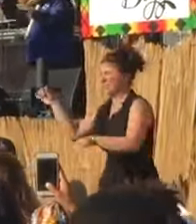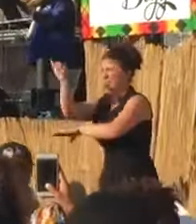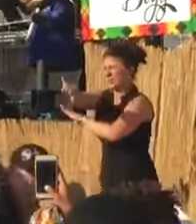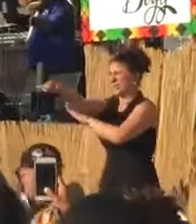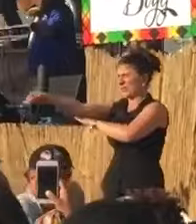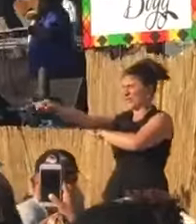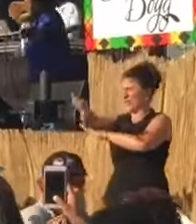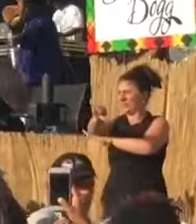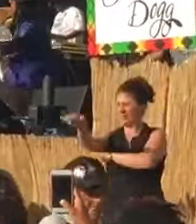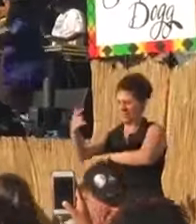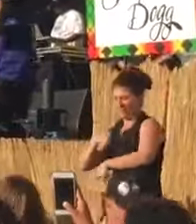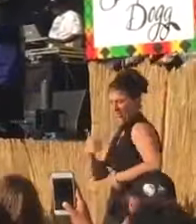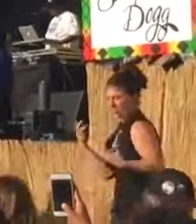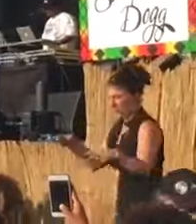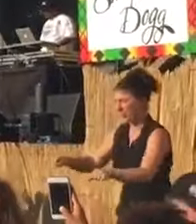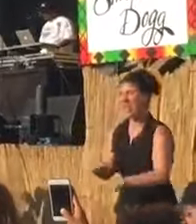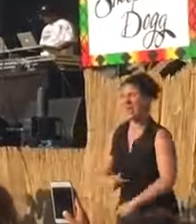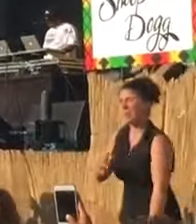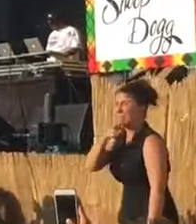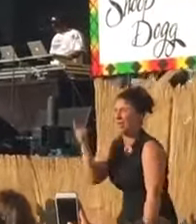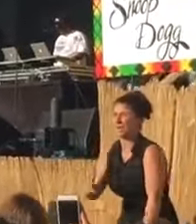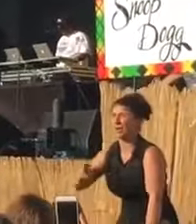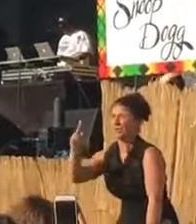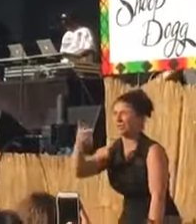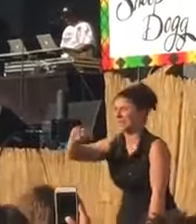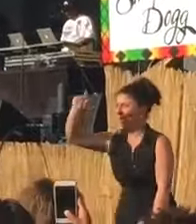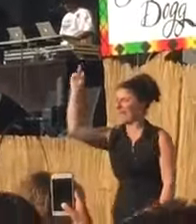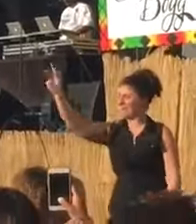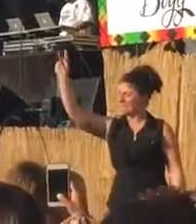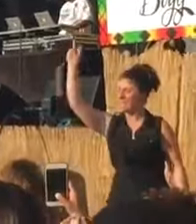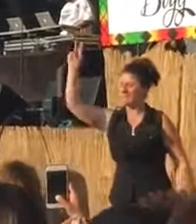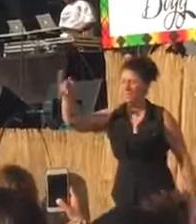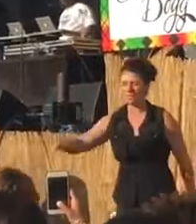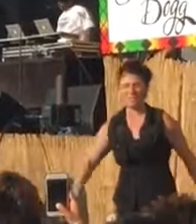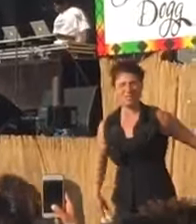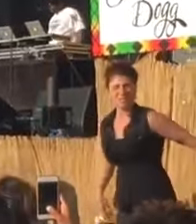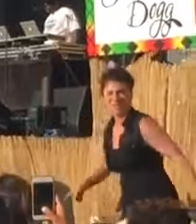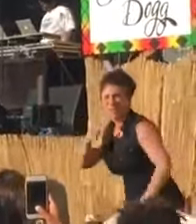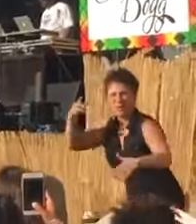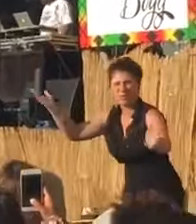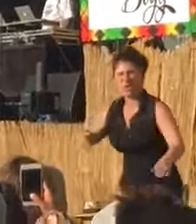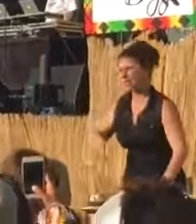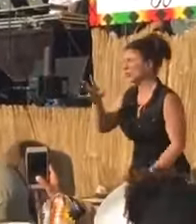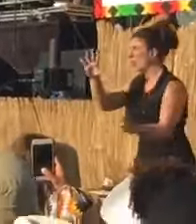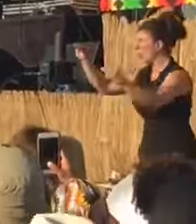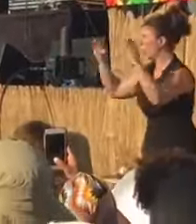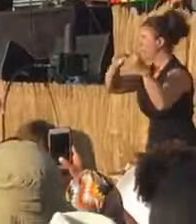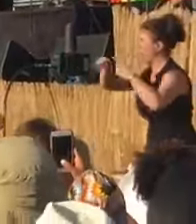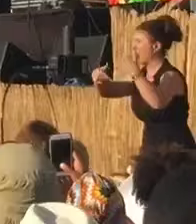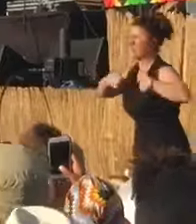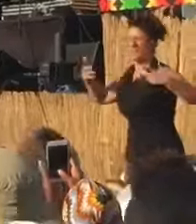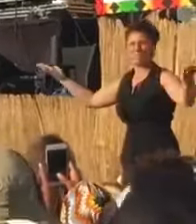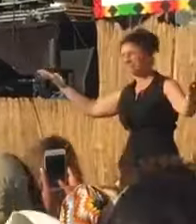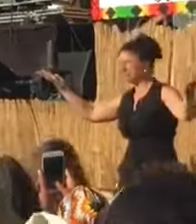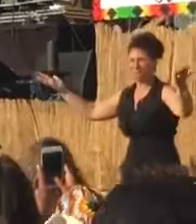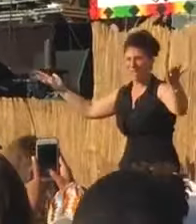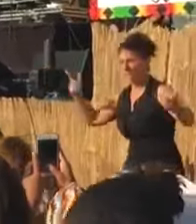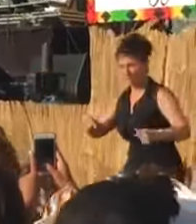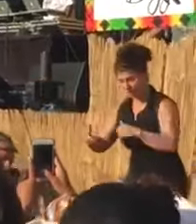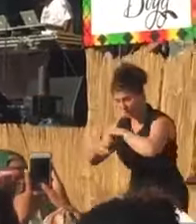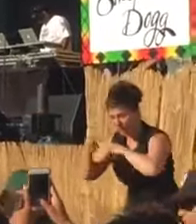a Cadillac for a crime, cause I'm a shit, cause I'm a motherfucking say what? I don't know what you heard about